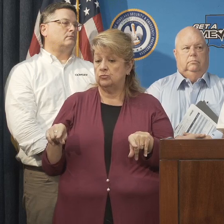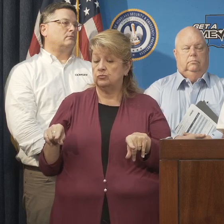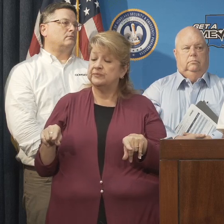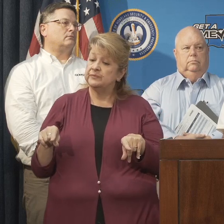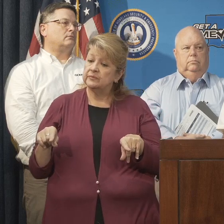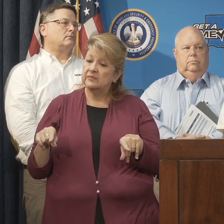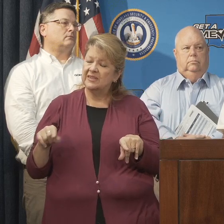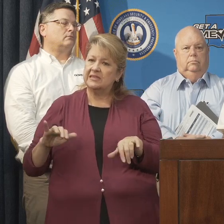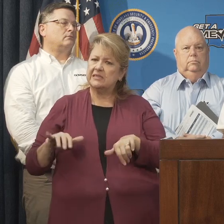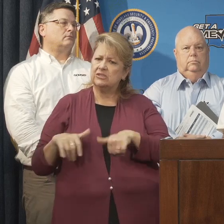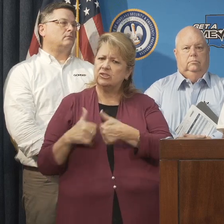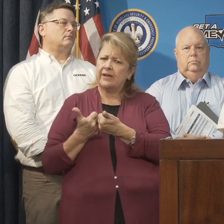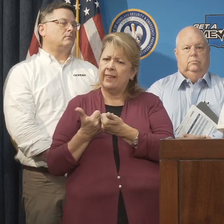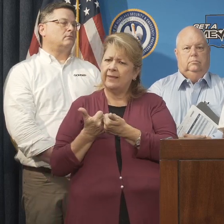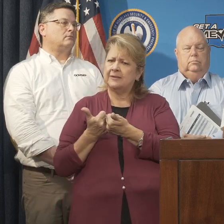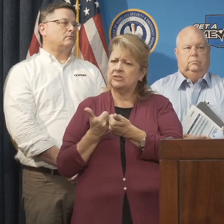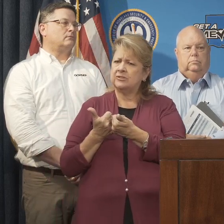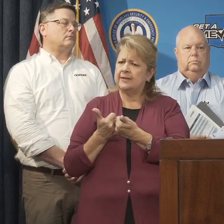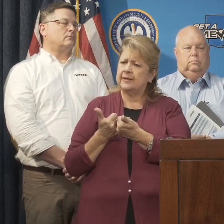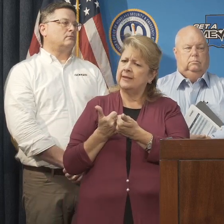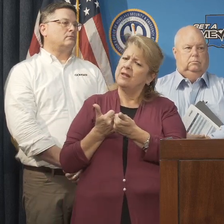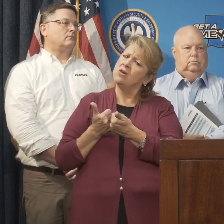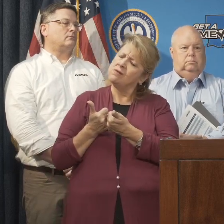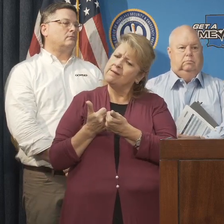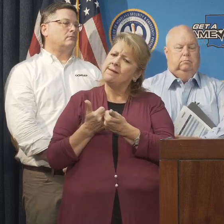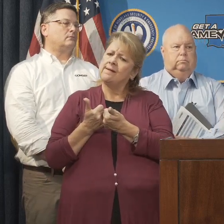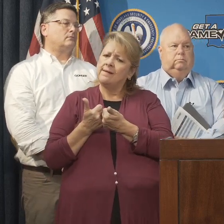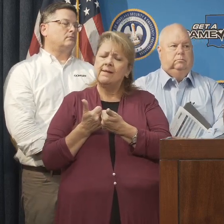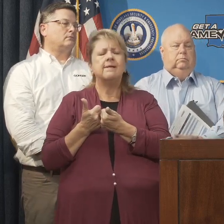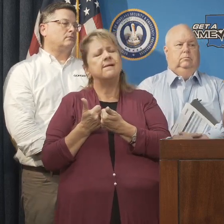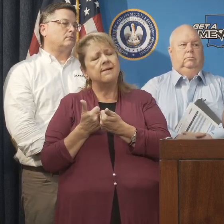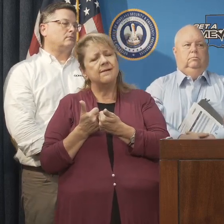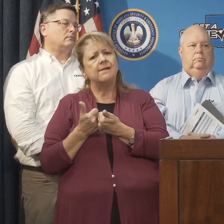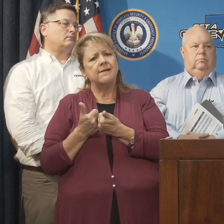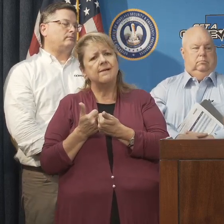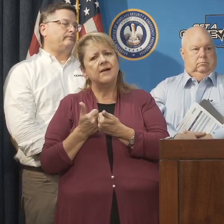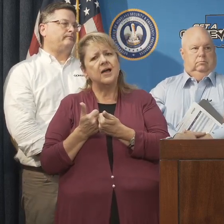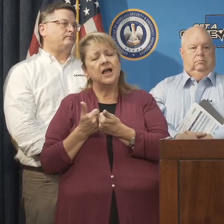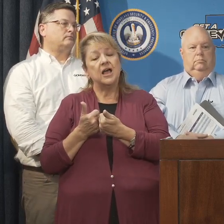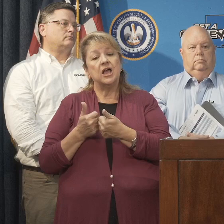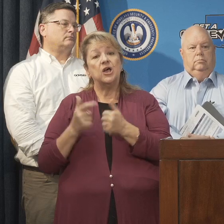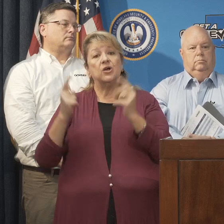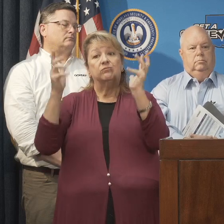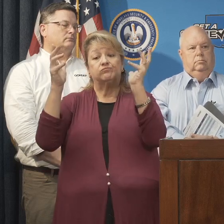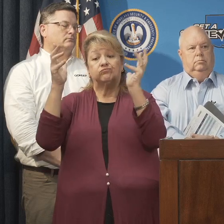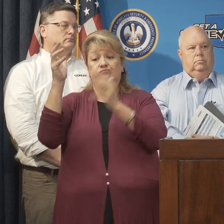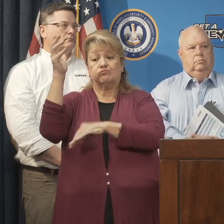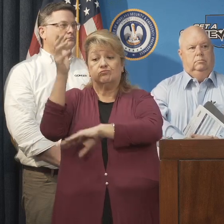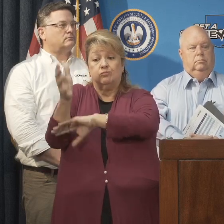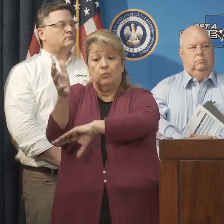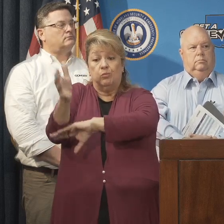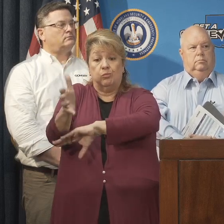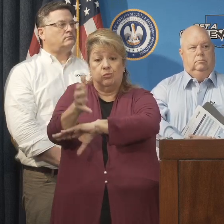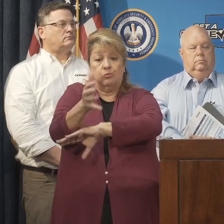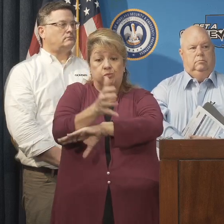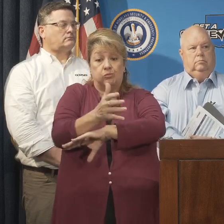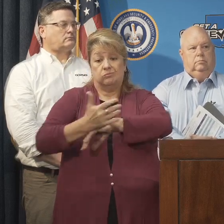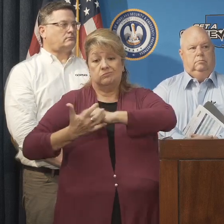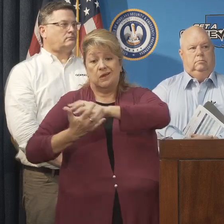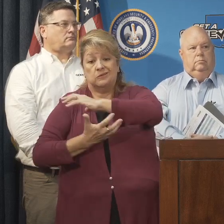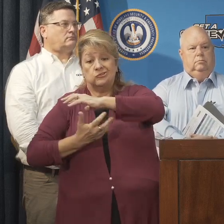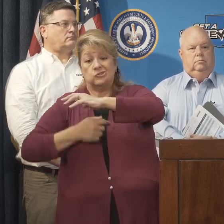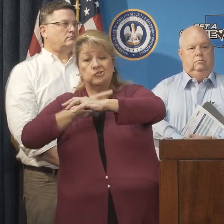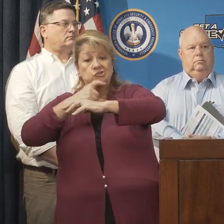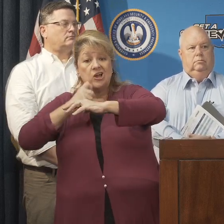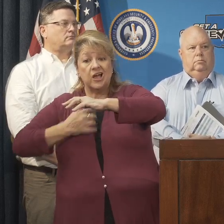the challenge with it is as we mentioned before, all the fuel that's down there in addition to the trees.